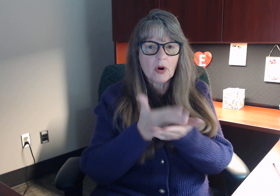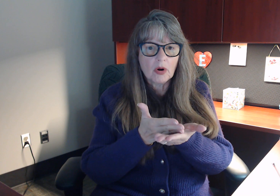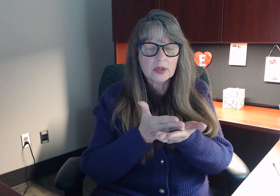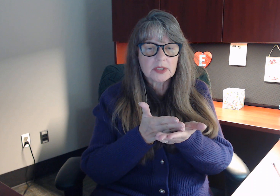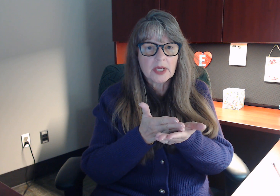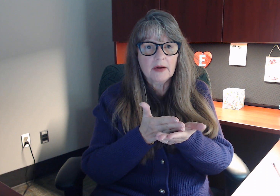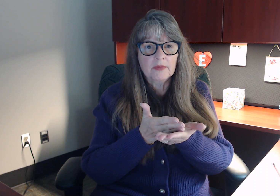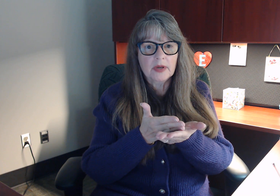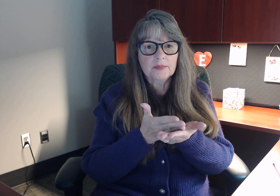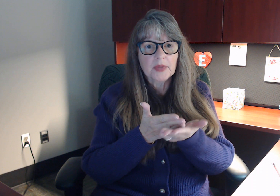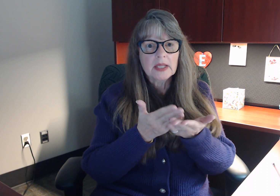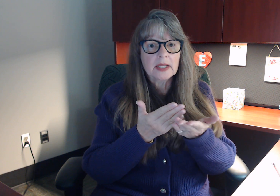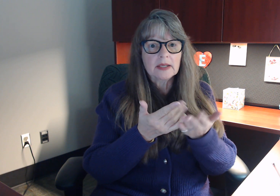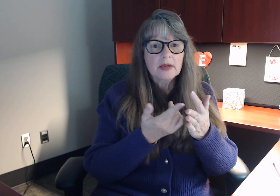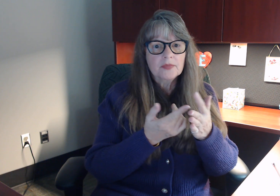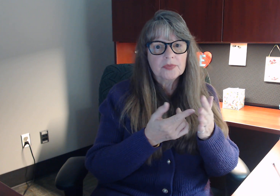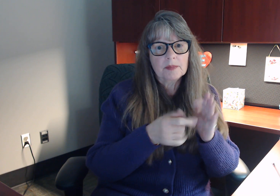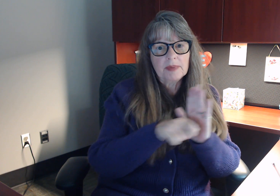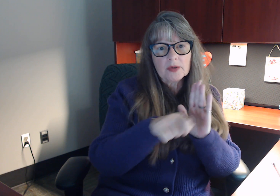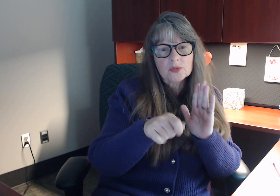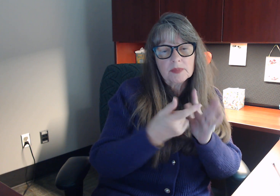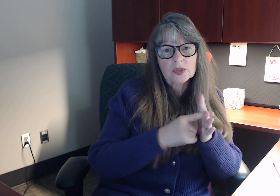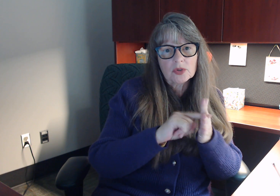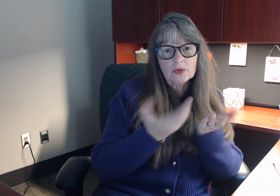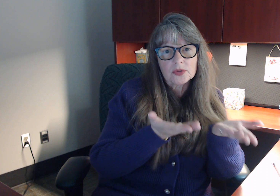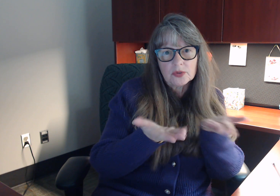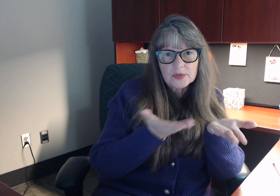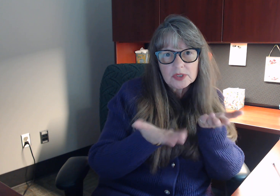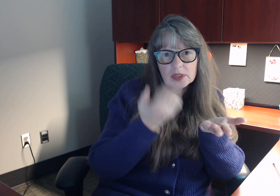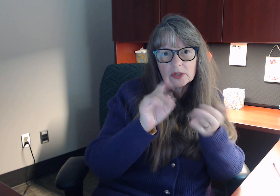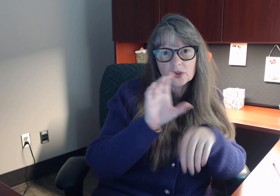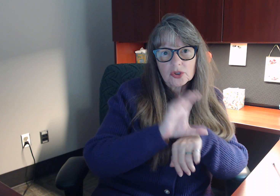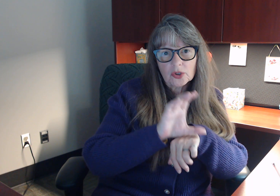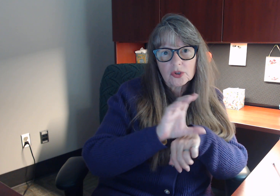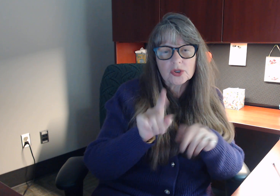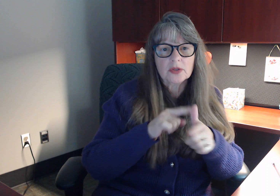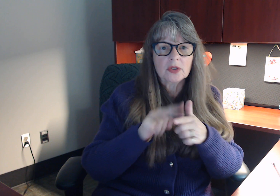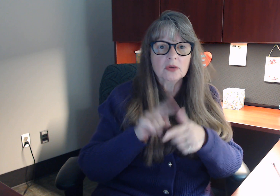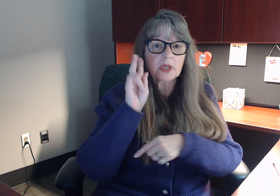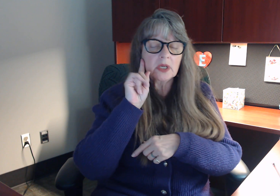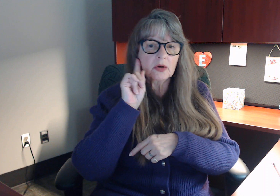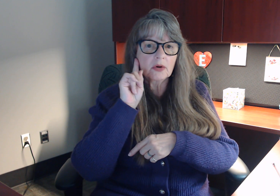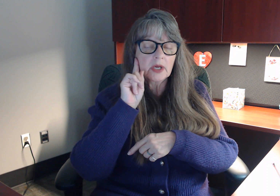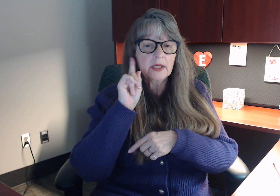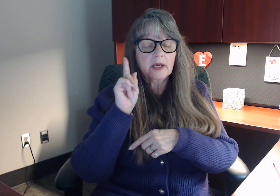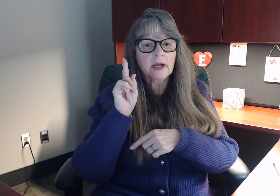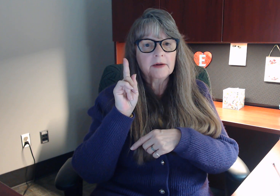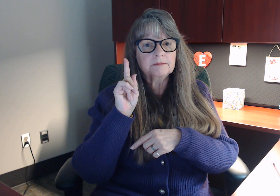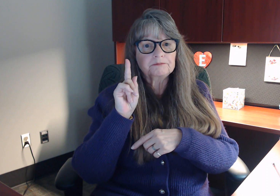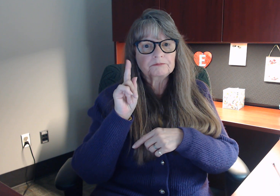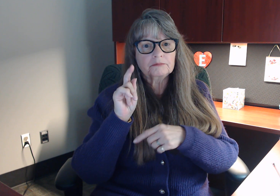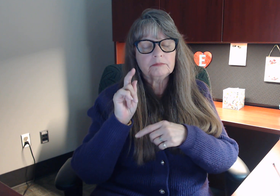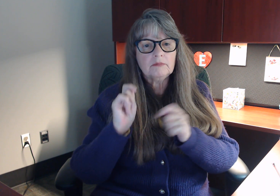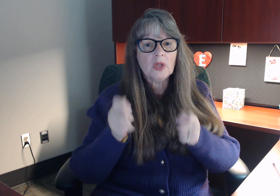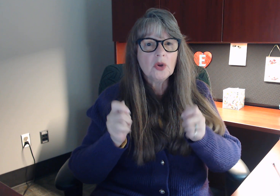part of like the bells would be the start of the services at the church, and then you would hear when they were